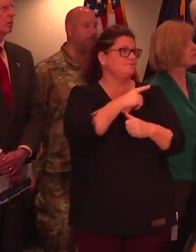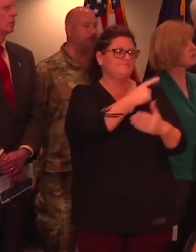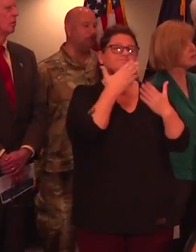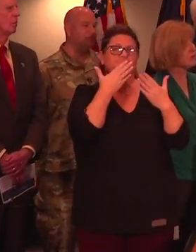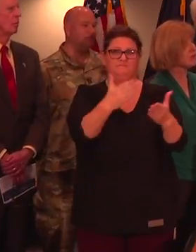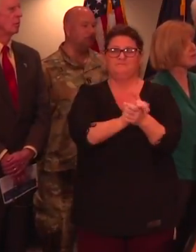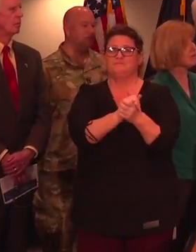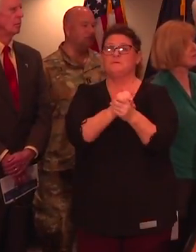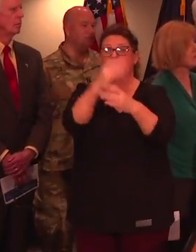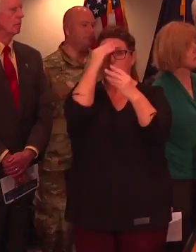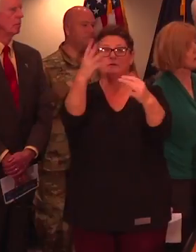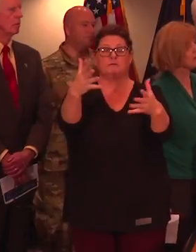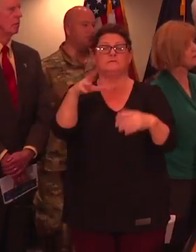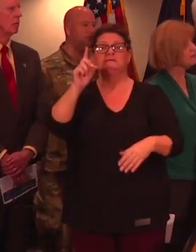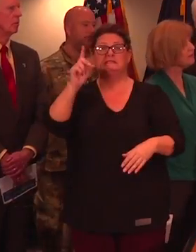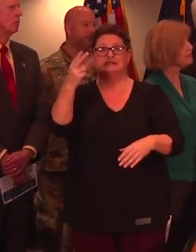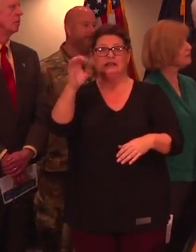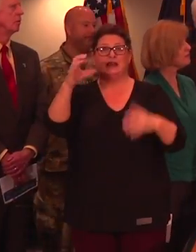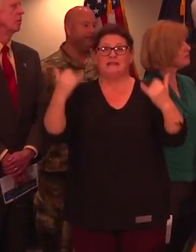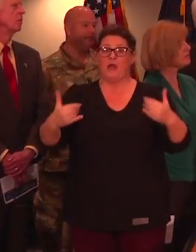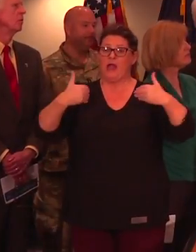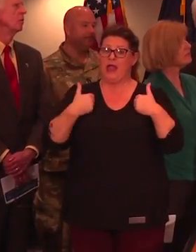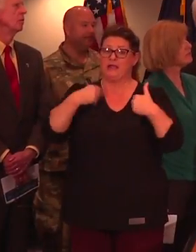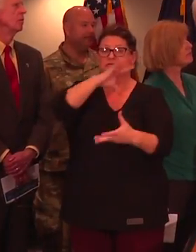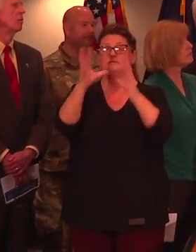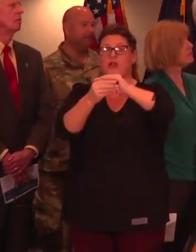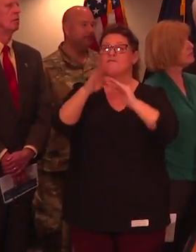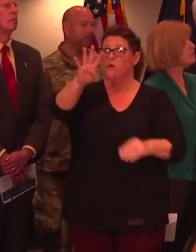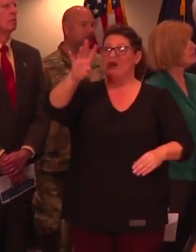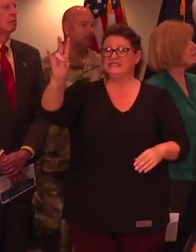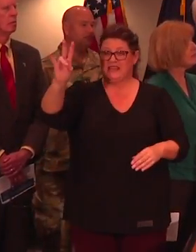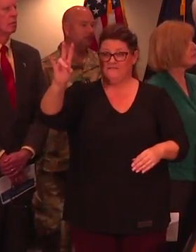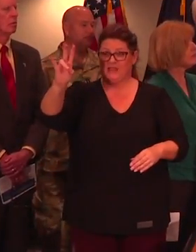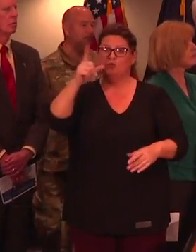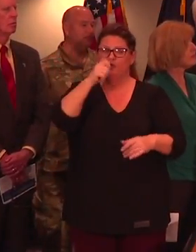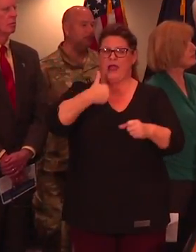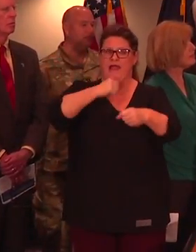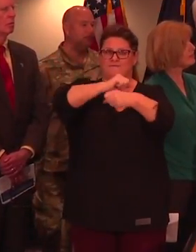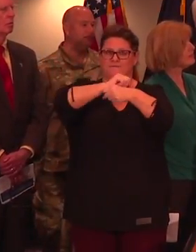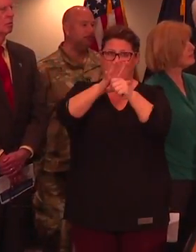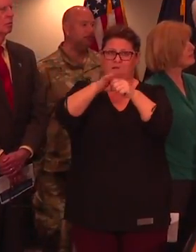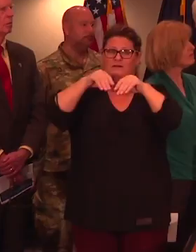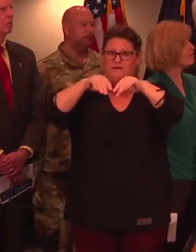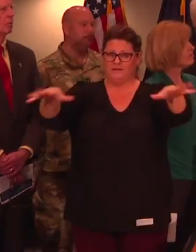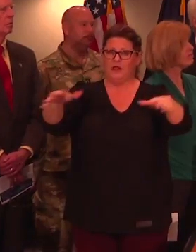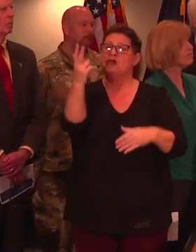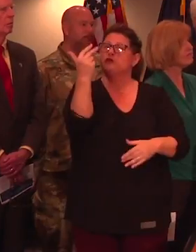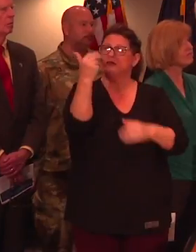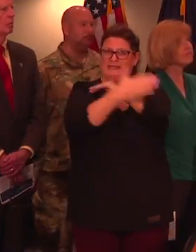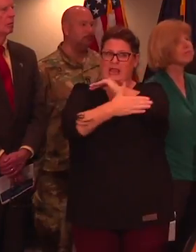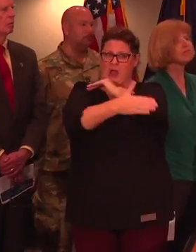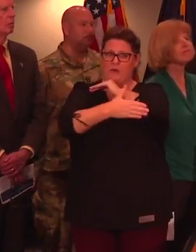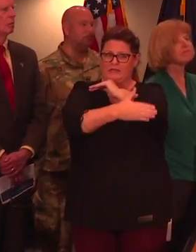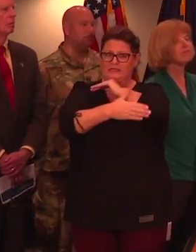As an update, DHEC is now reporting a total of 47 cases of COVID-19 in 13 counties across our